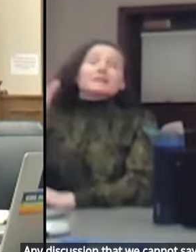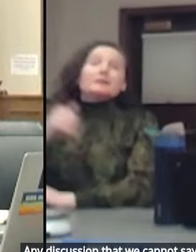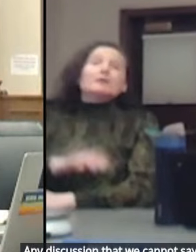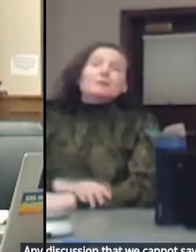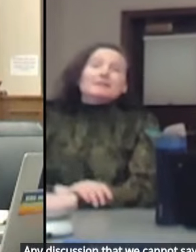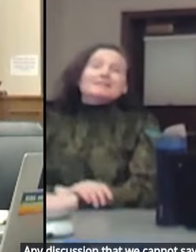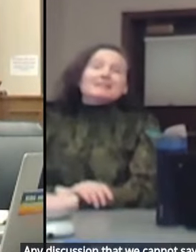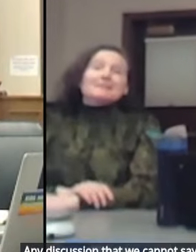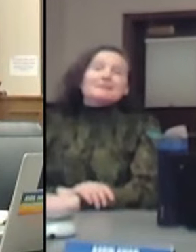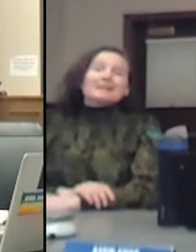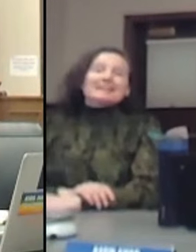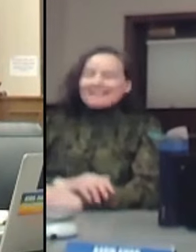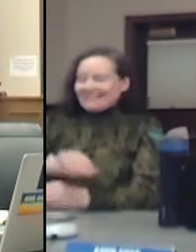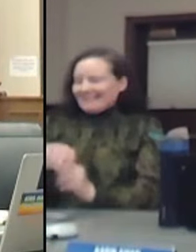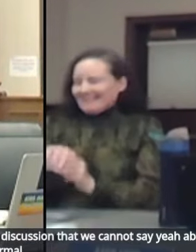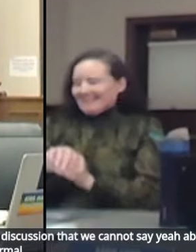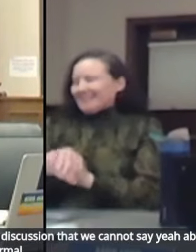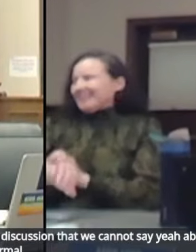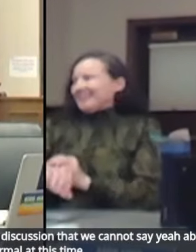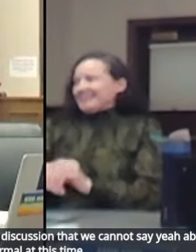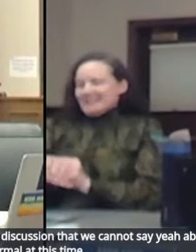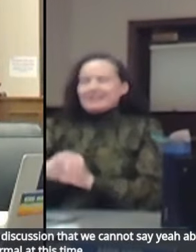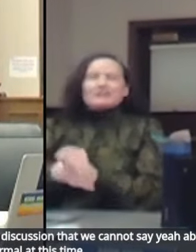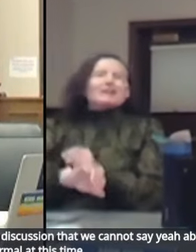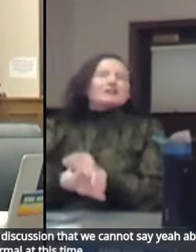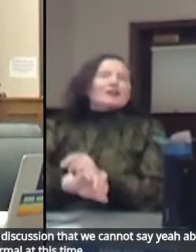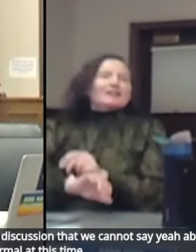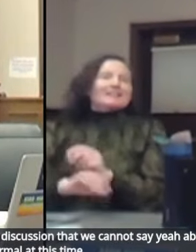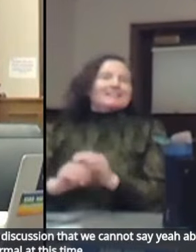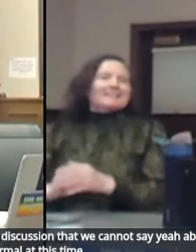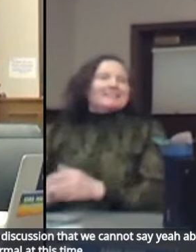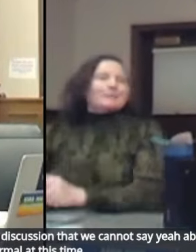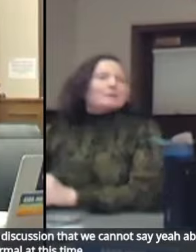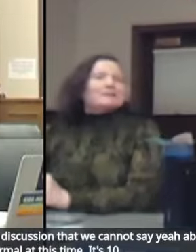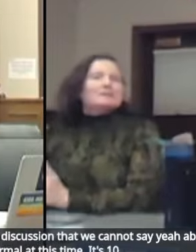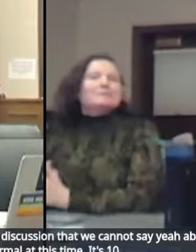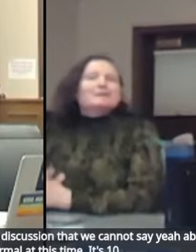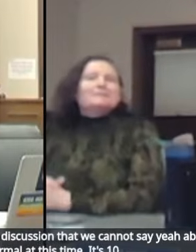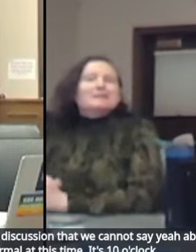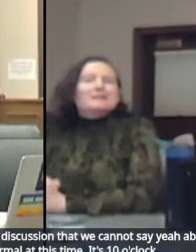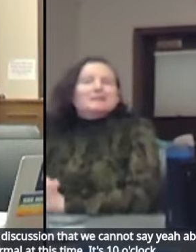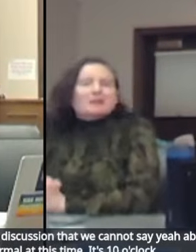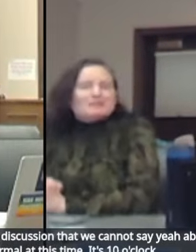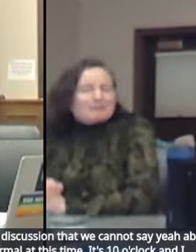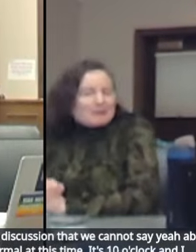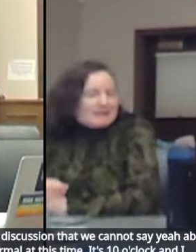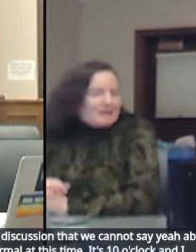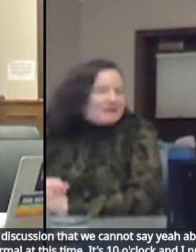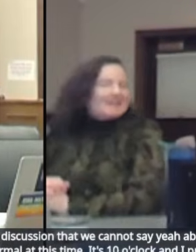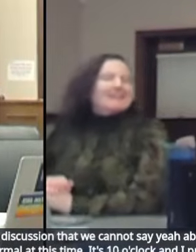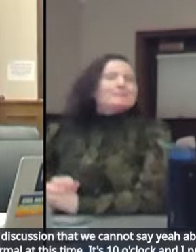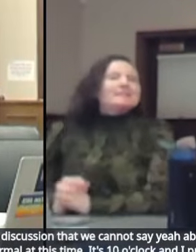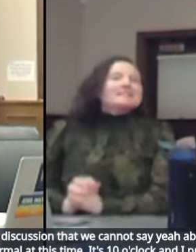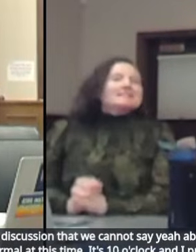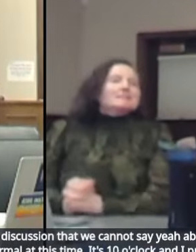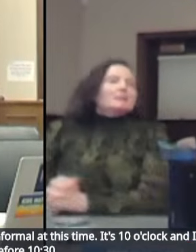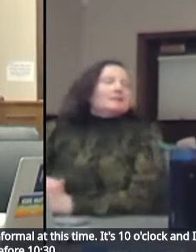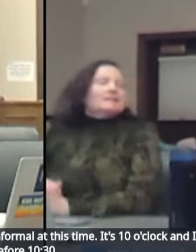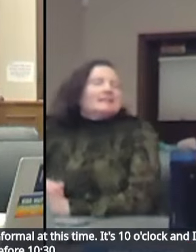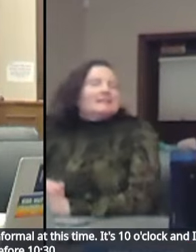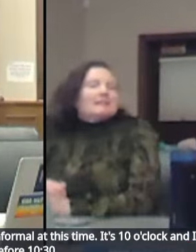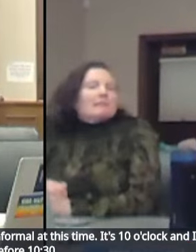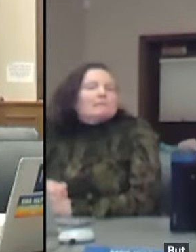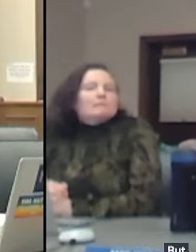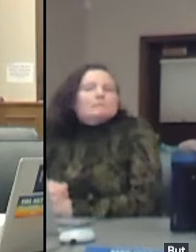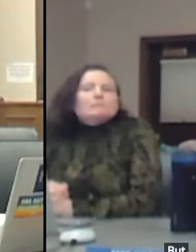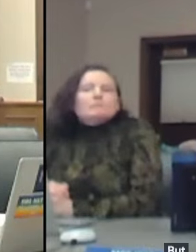You've gone very informal at this time of night. Sorry. It's 10 o'clock and I promised we'd be ready to turn before 10:30, but this is